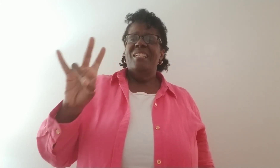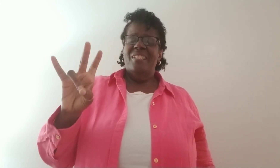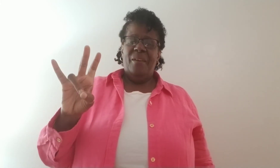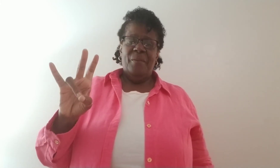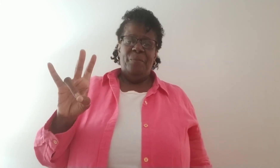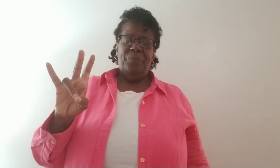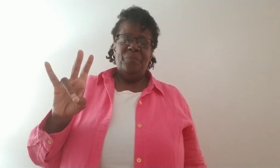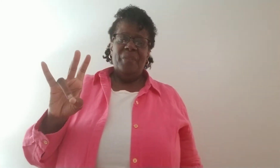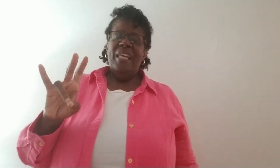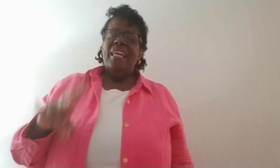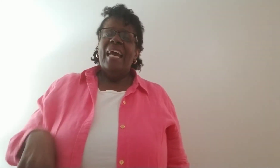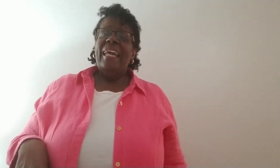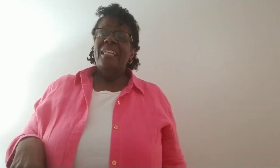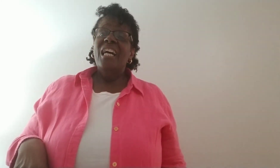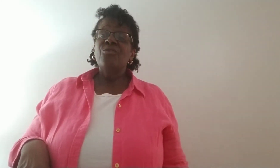527.